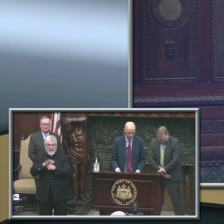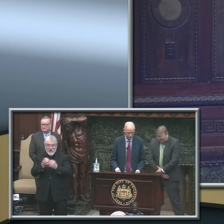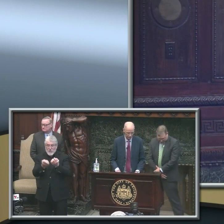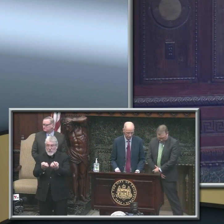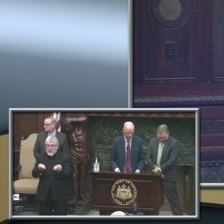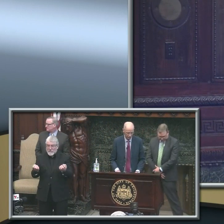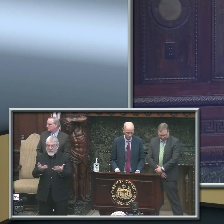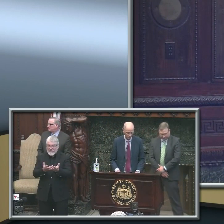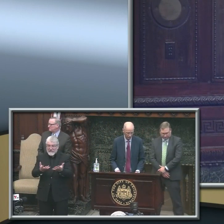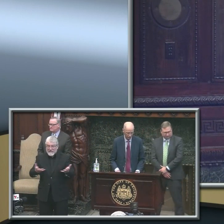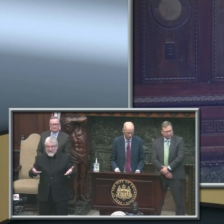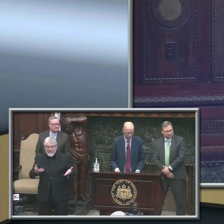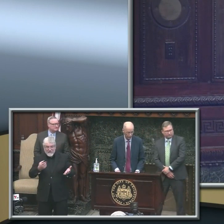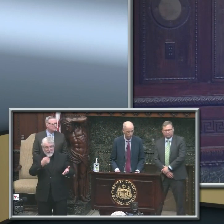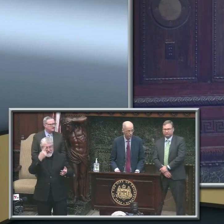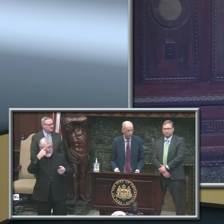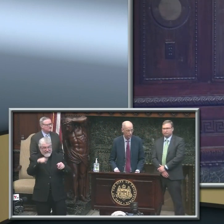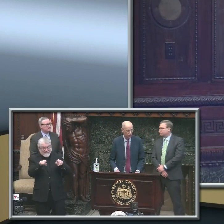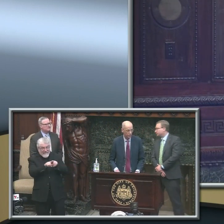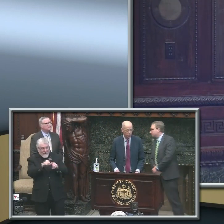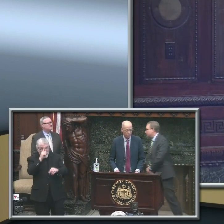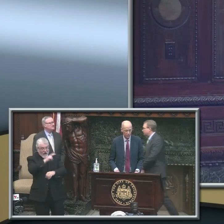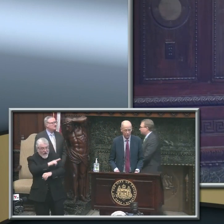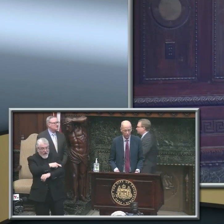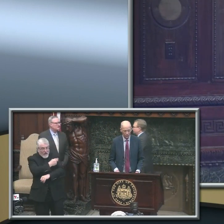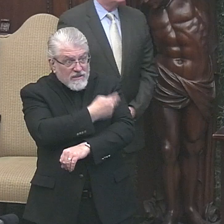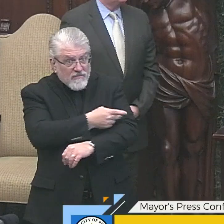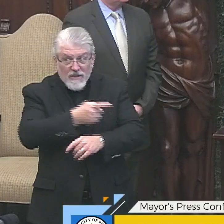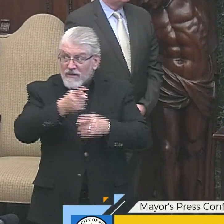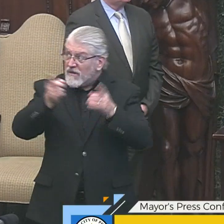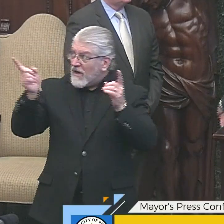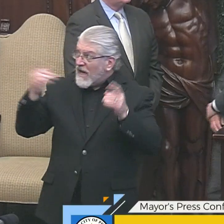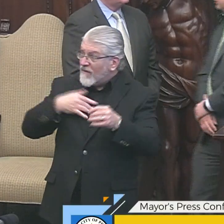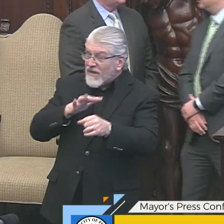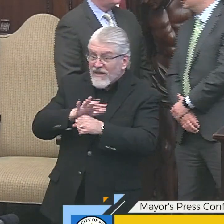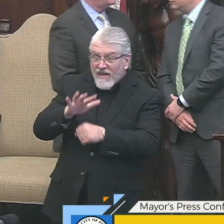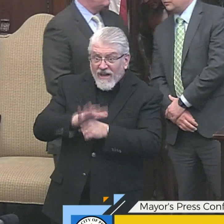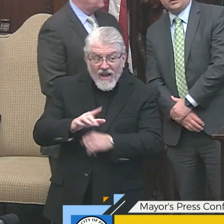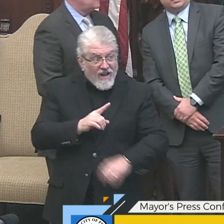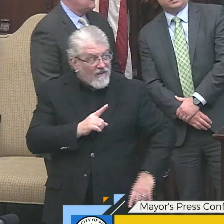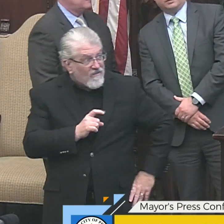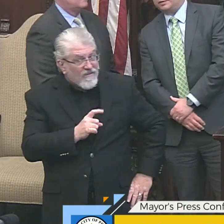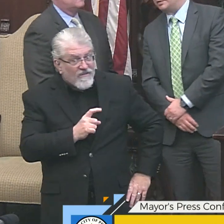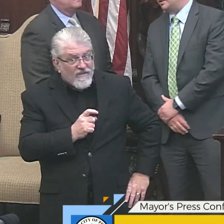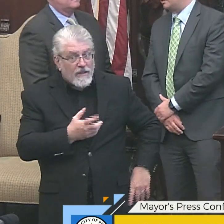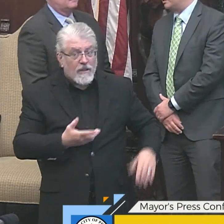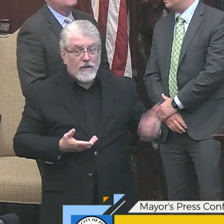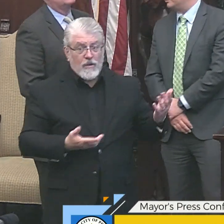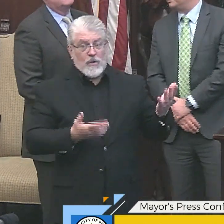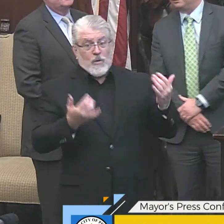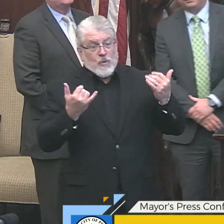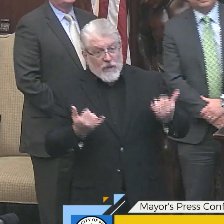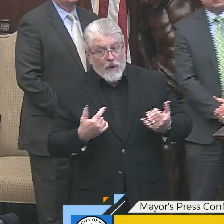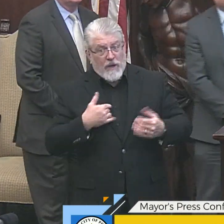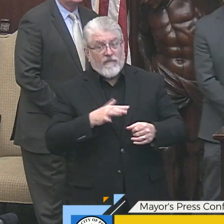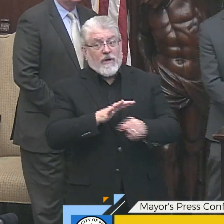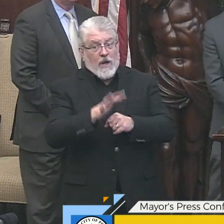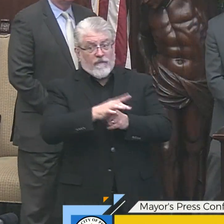and emergency personnel would use, and is there enough of it? Currently, there is enough personal protective equipment for the workers at the city